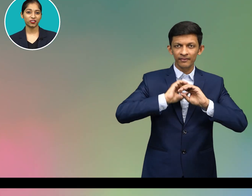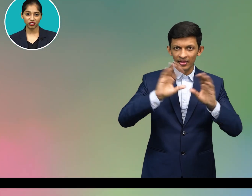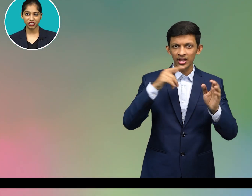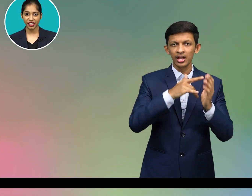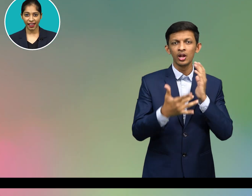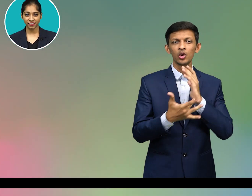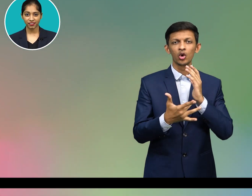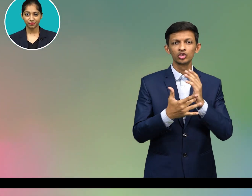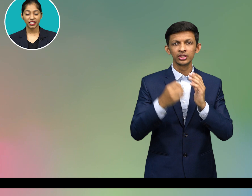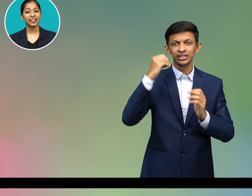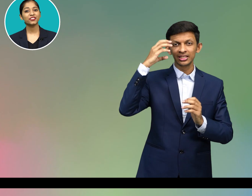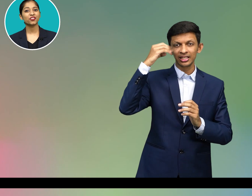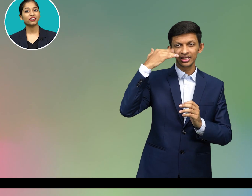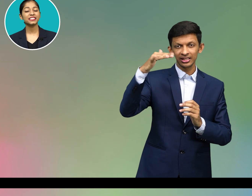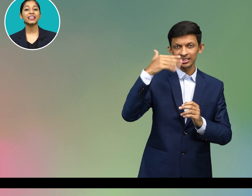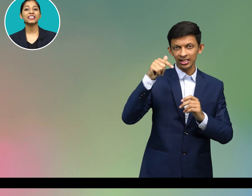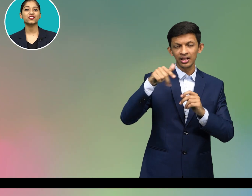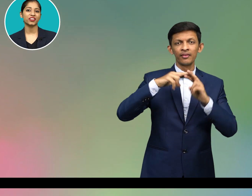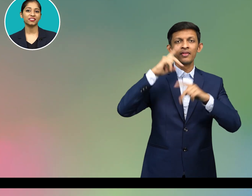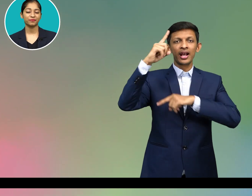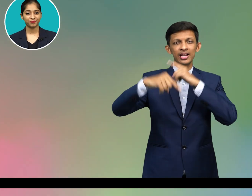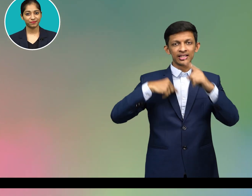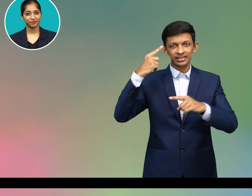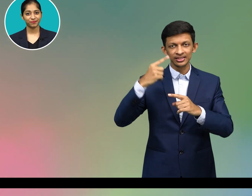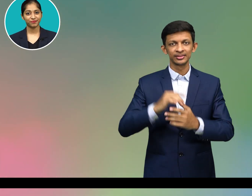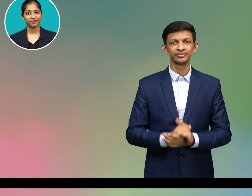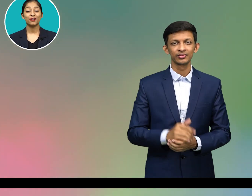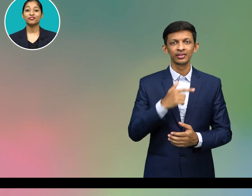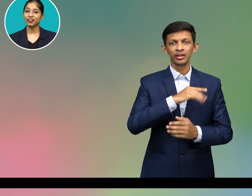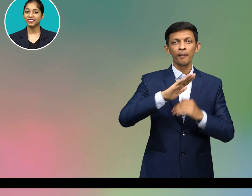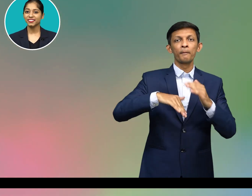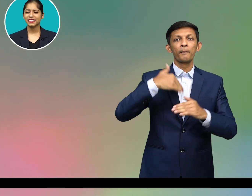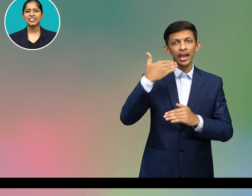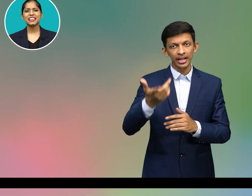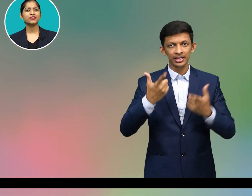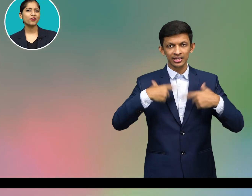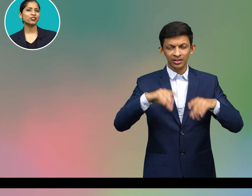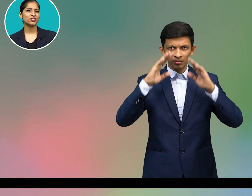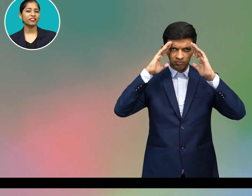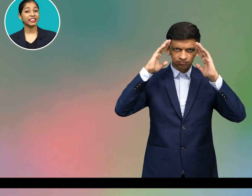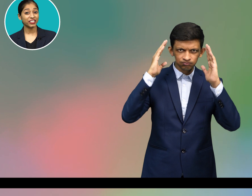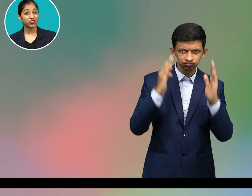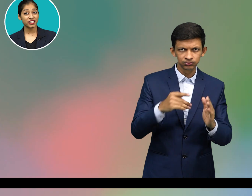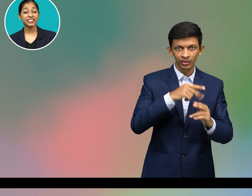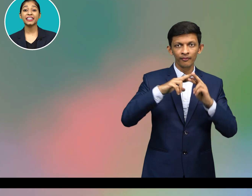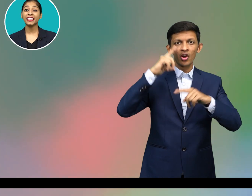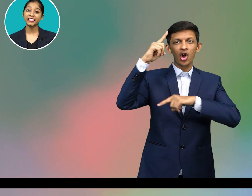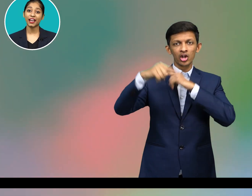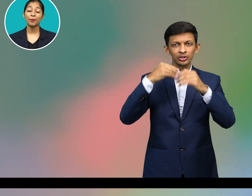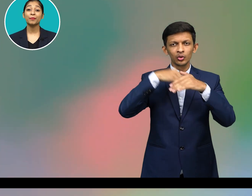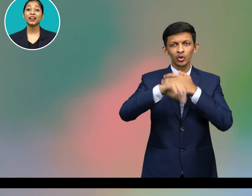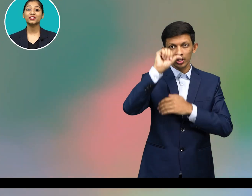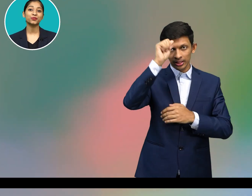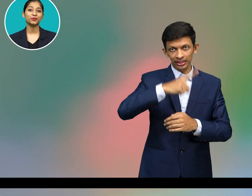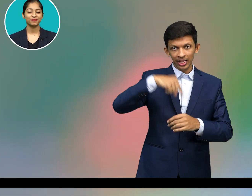information technology and electronics industry. Further, let's focus on industries in